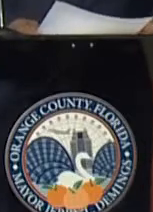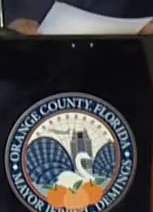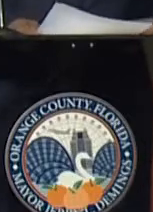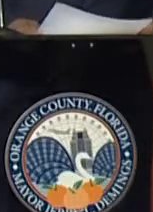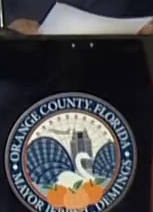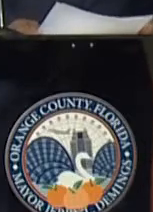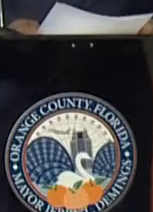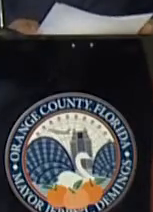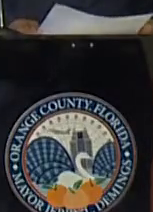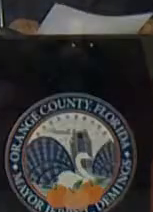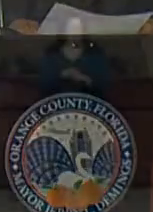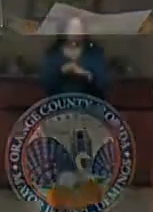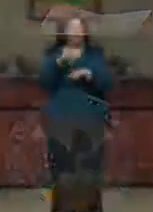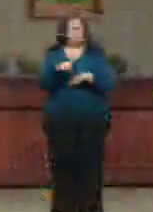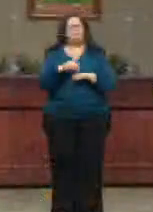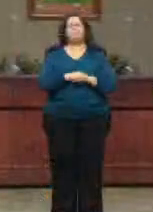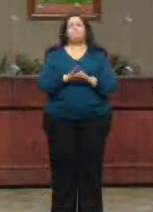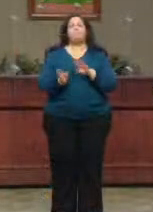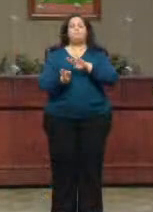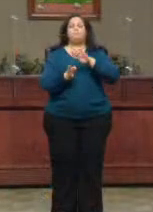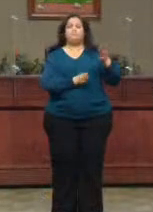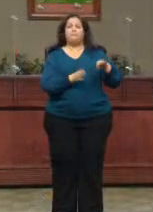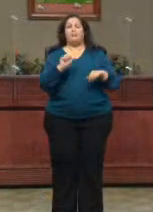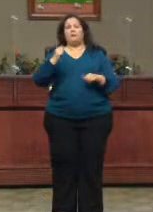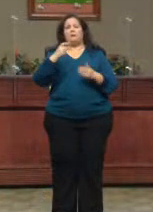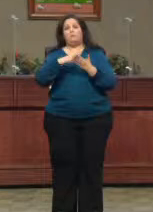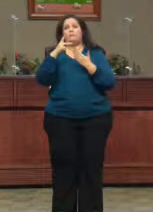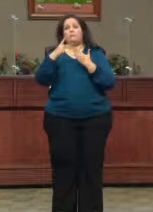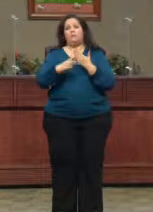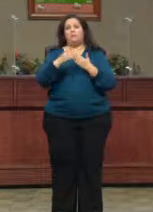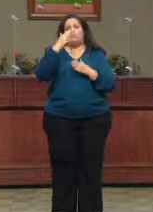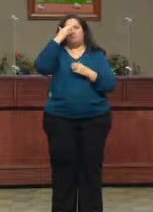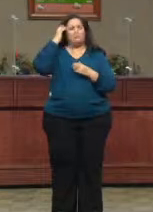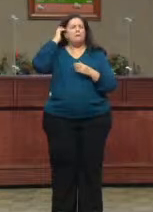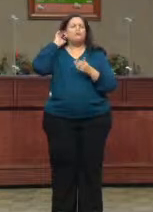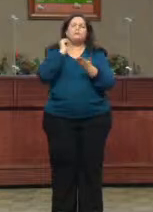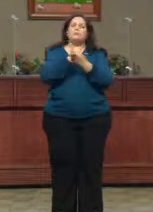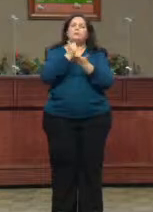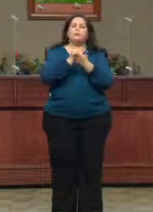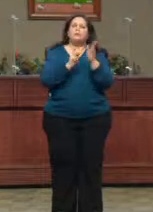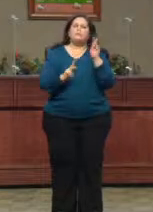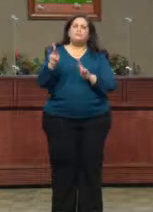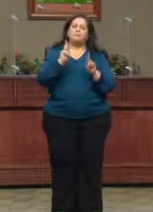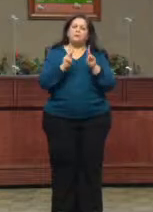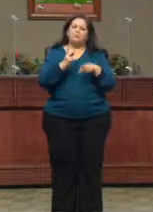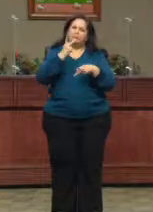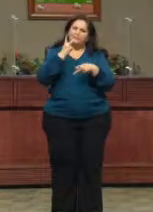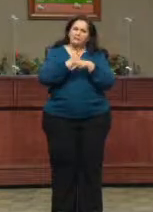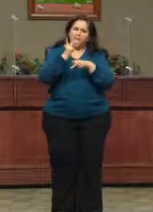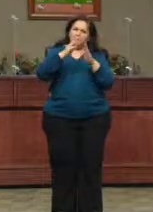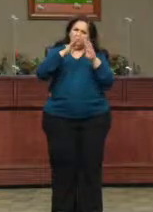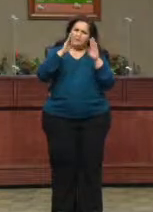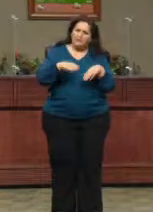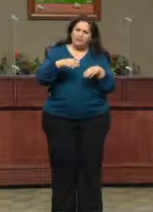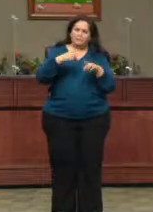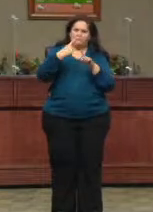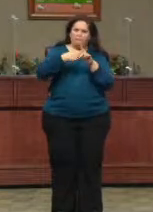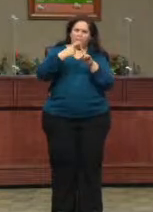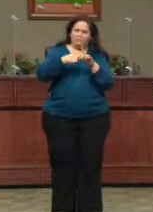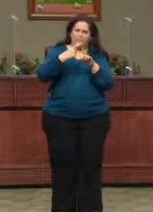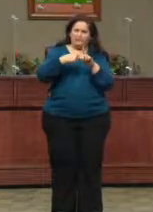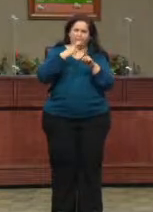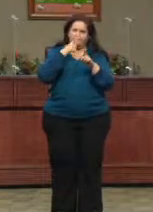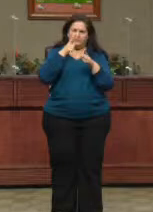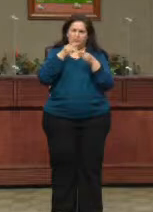terms of our eviction diversion program, it has been a highly successful program. And just as a reminder that